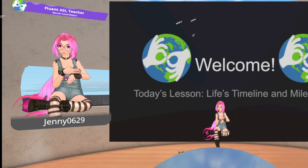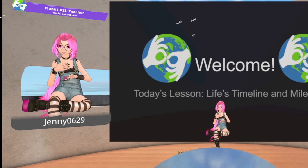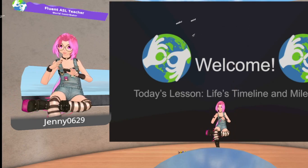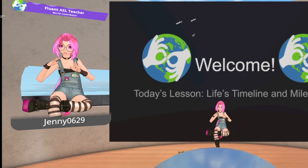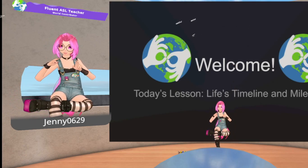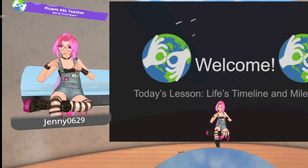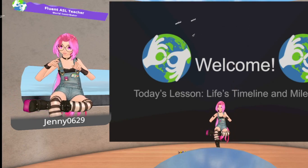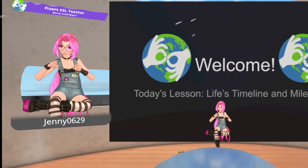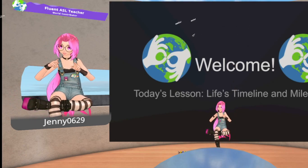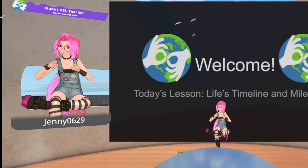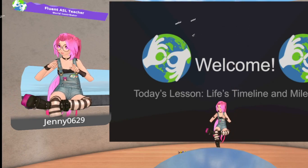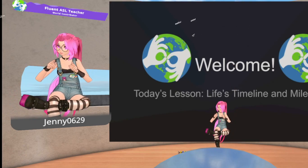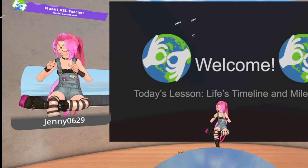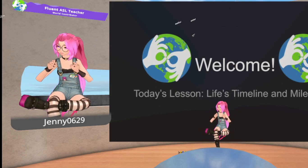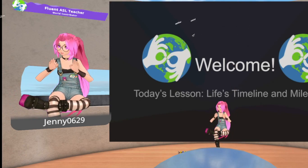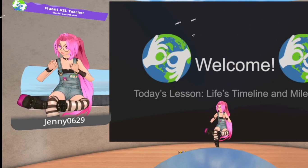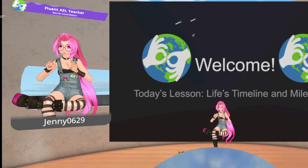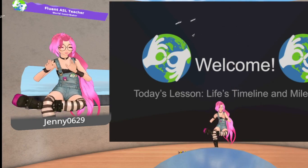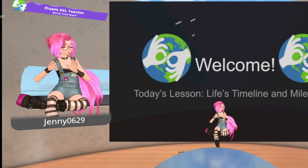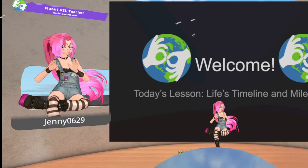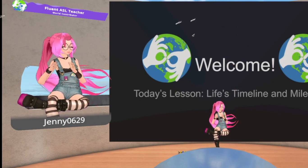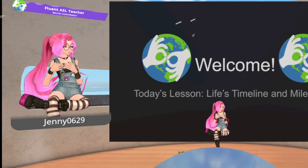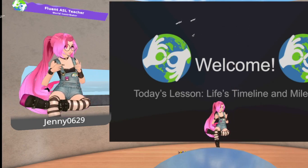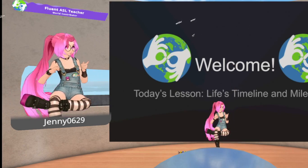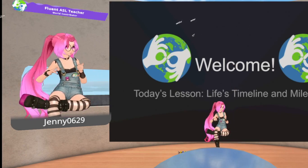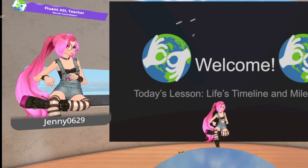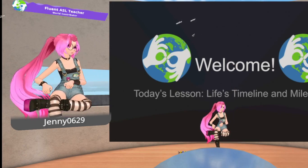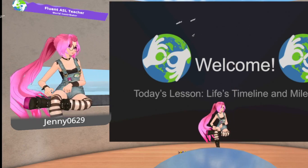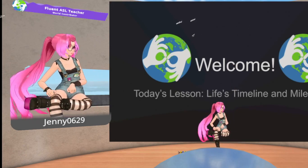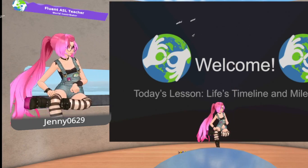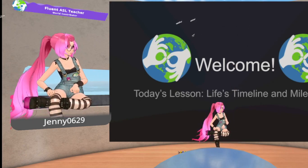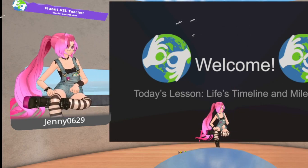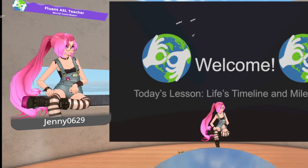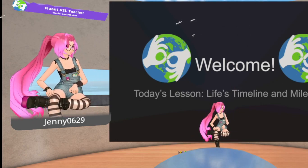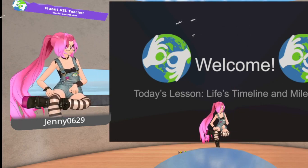advanced students, that might be something to look forward to. But yes, Kaden.